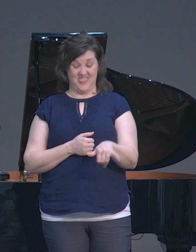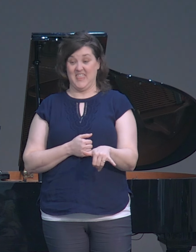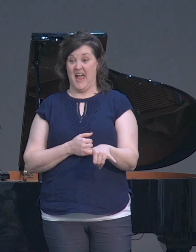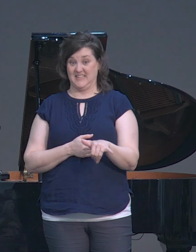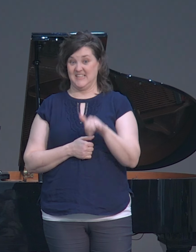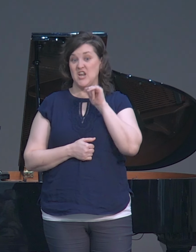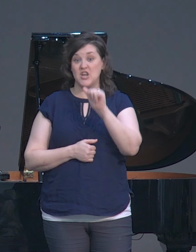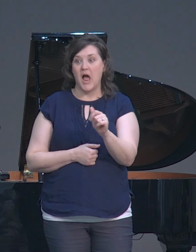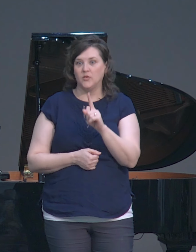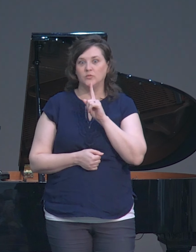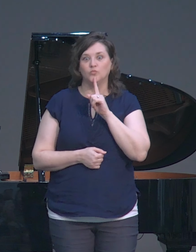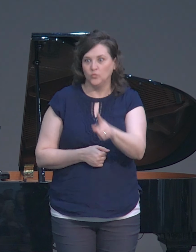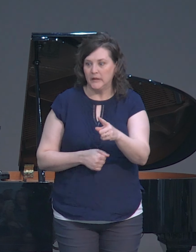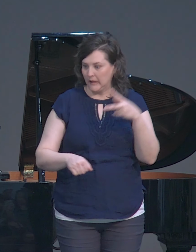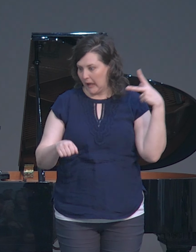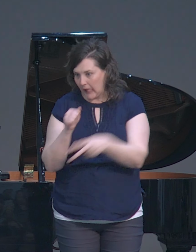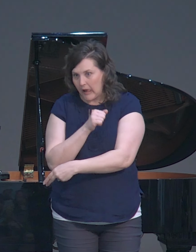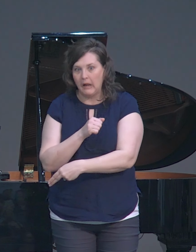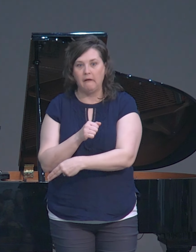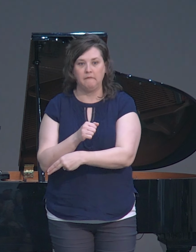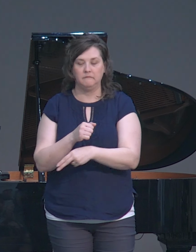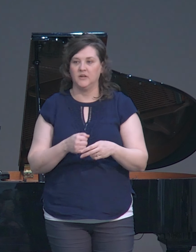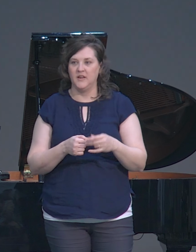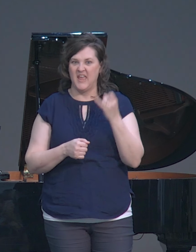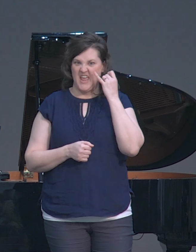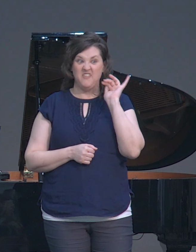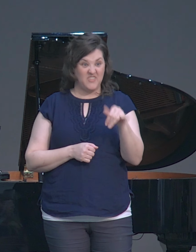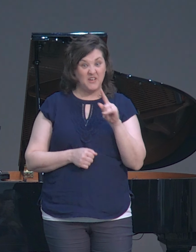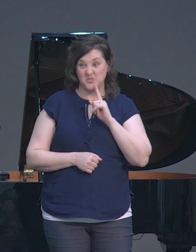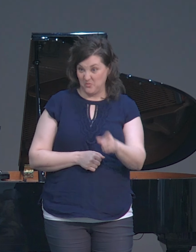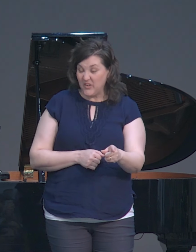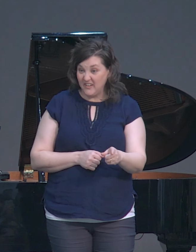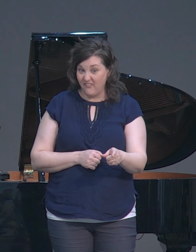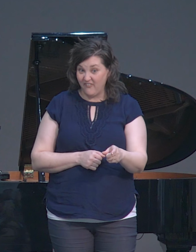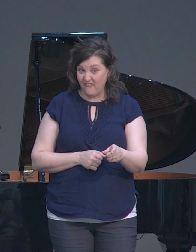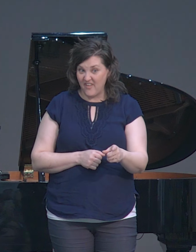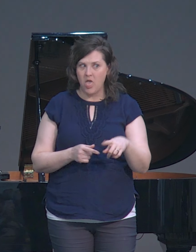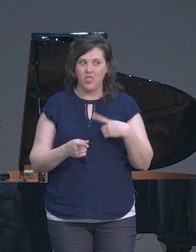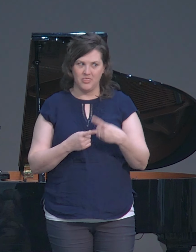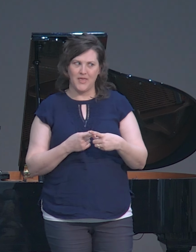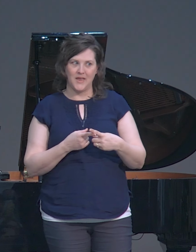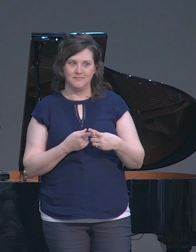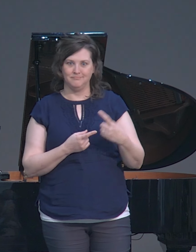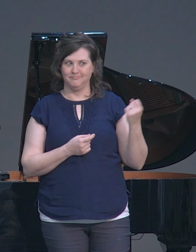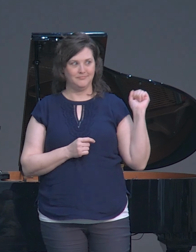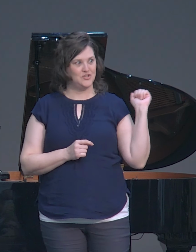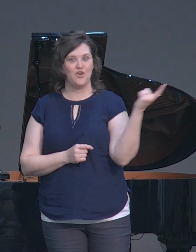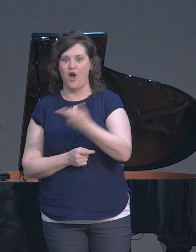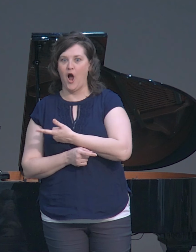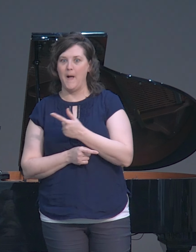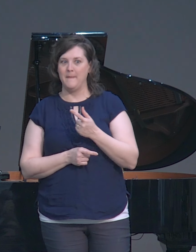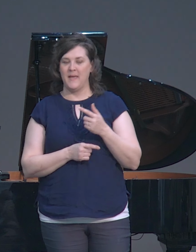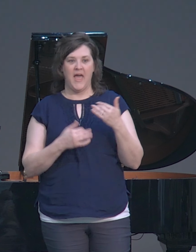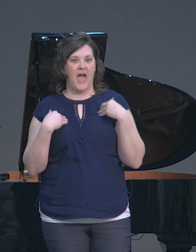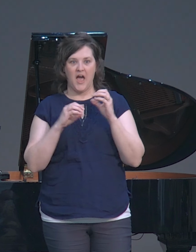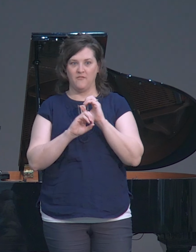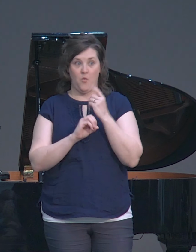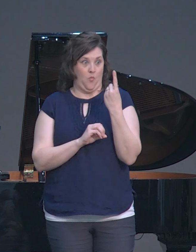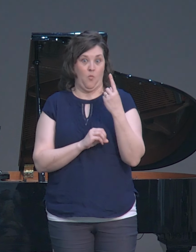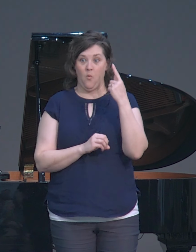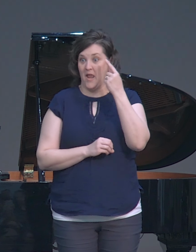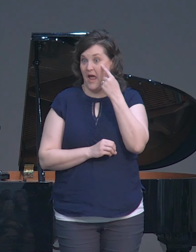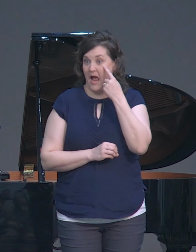That's not literal. If it was literal, then we should probably all be missing an eye and all be missing